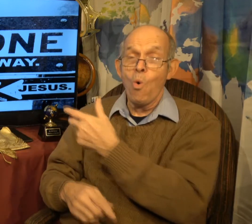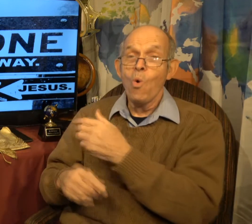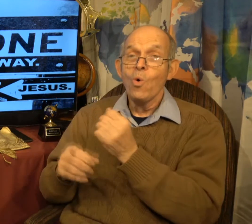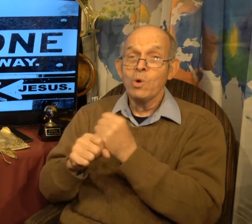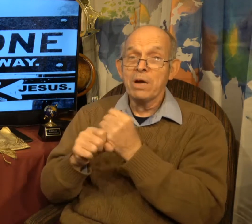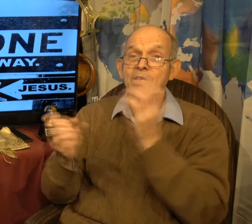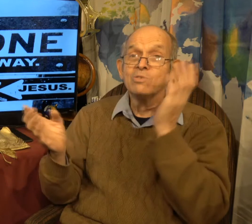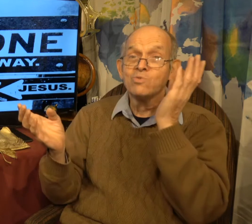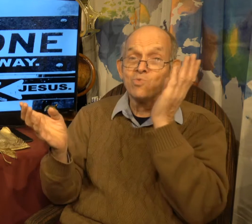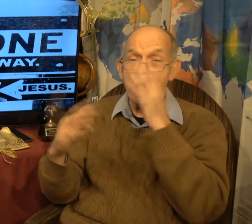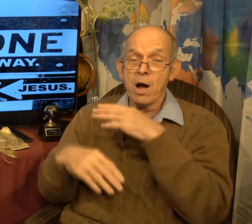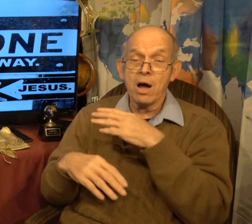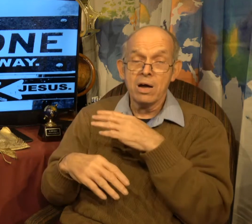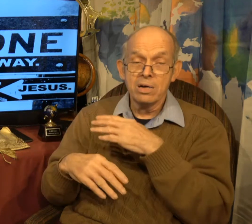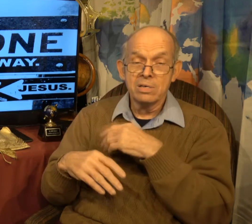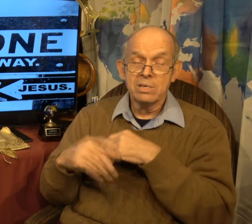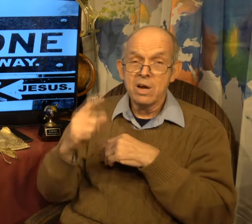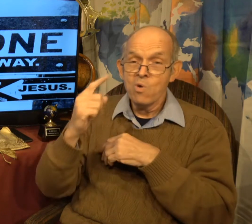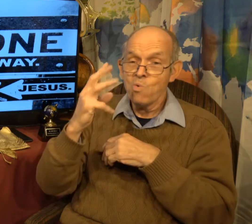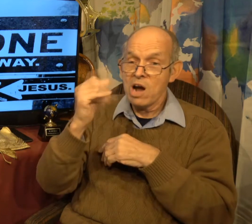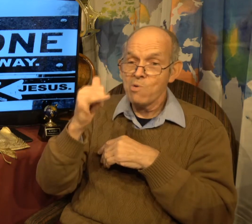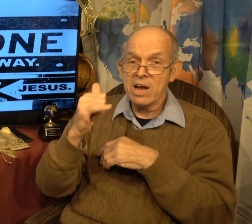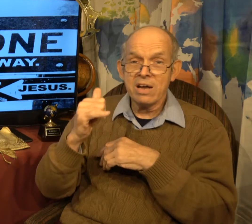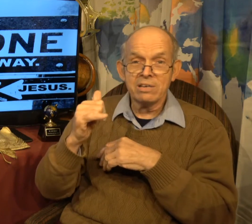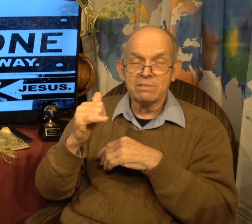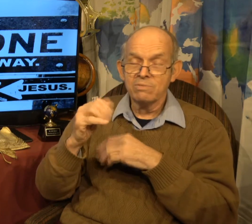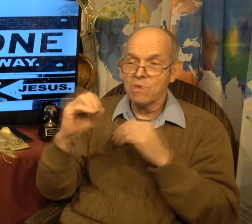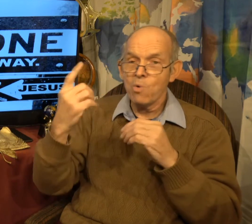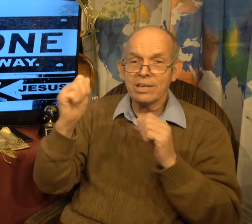Ooh. It makes trouble. Right way. No one can